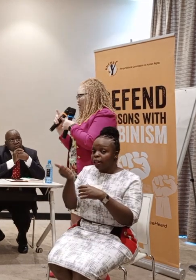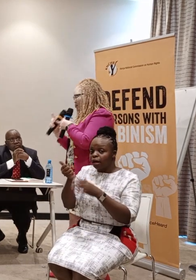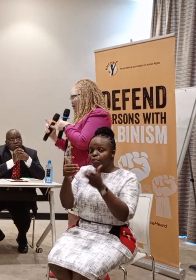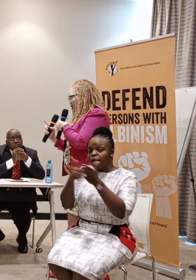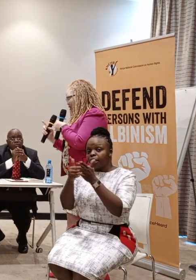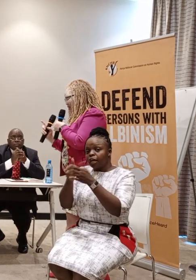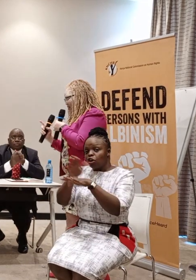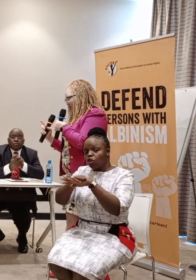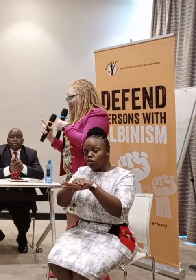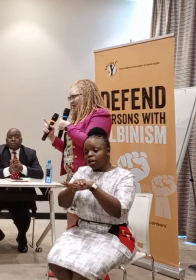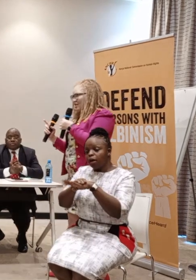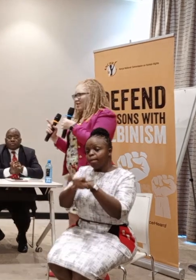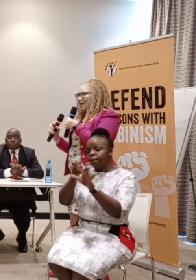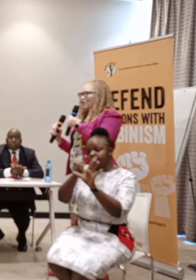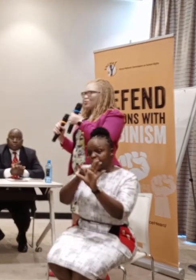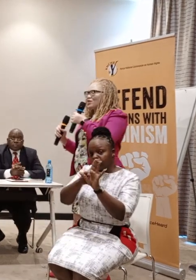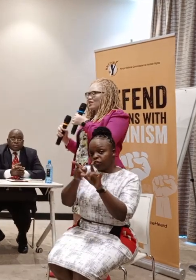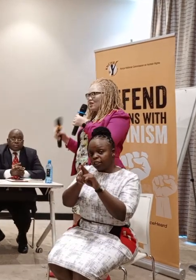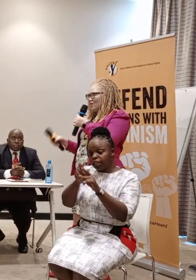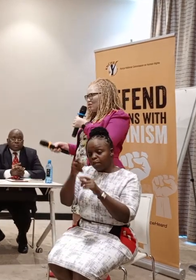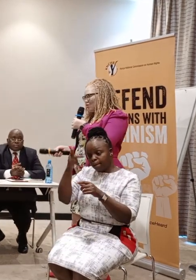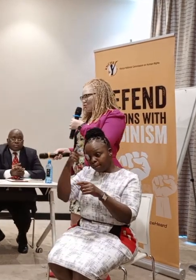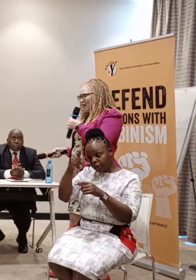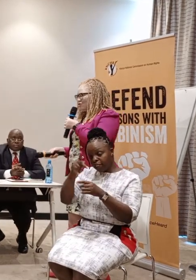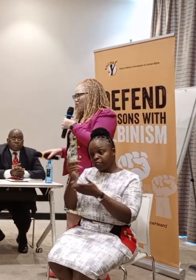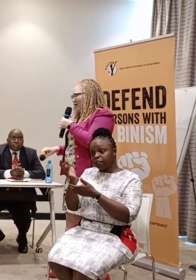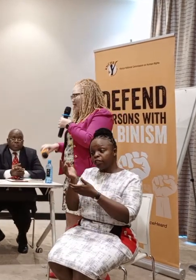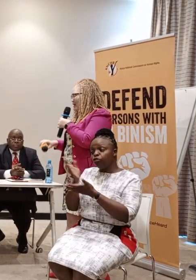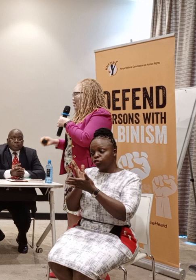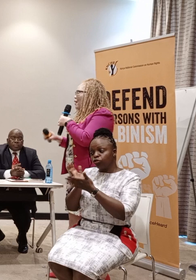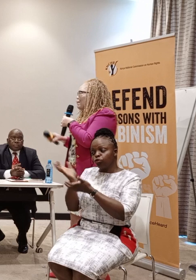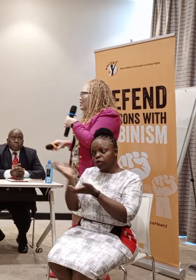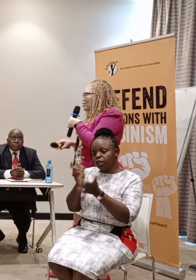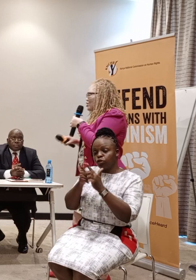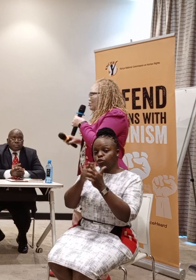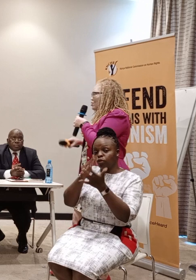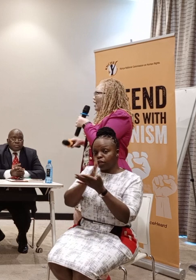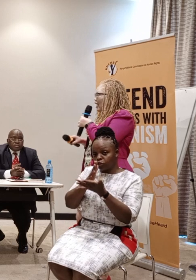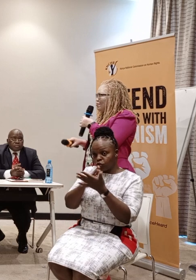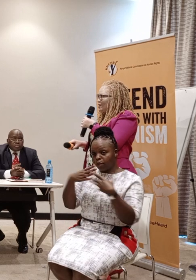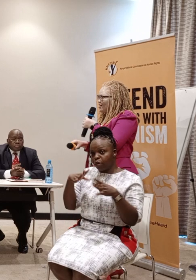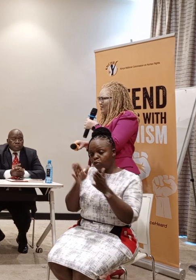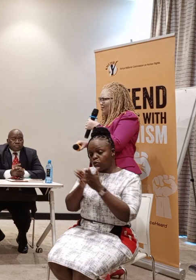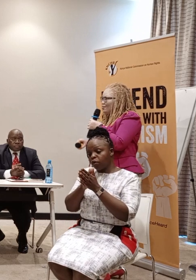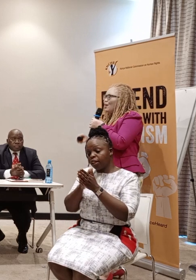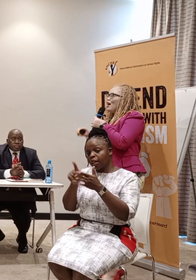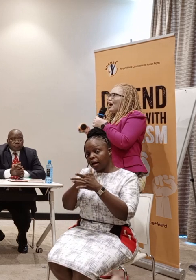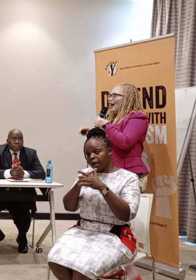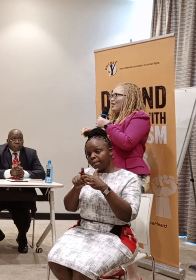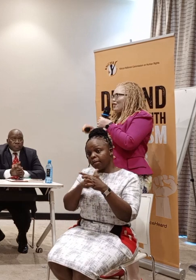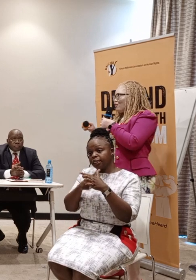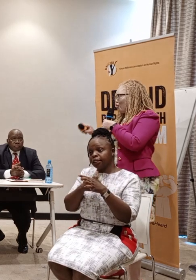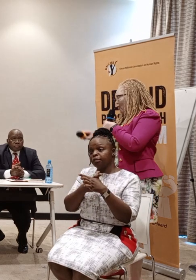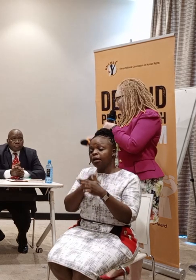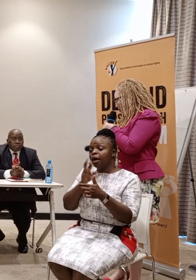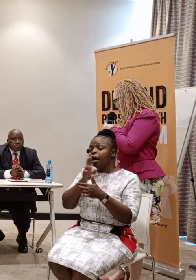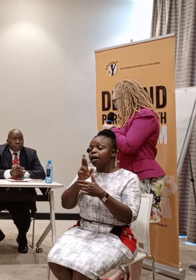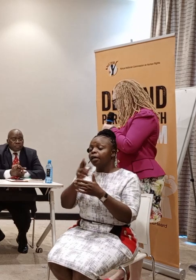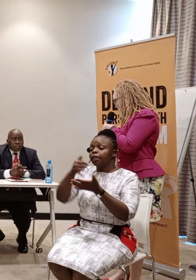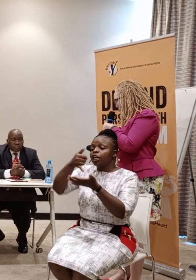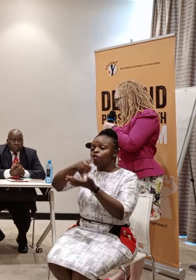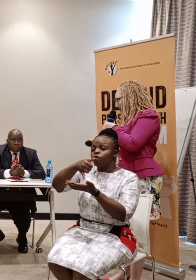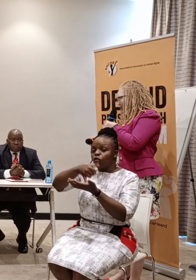participation and policy really is that we really need to ensure that persons with albinism are involved